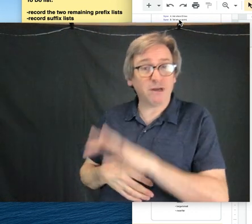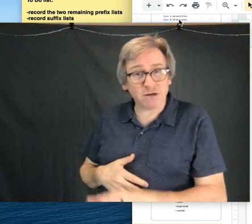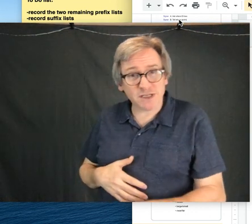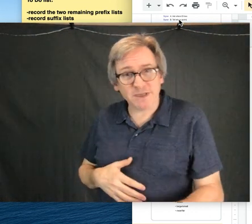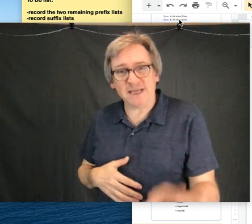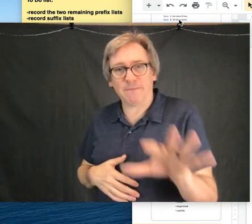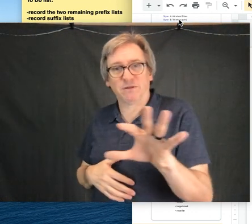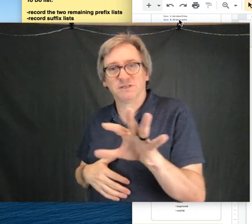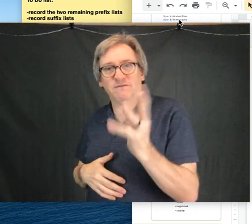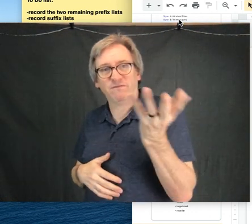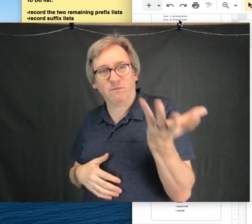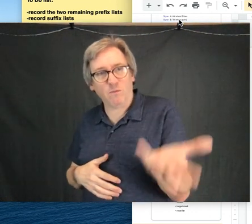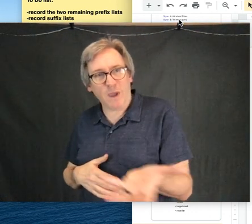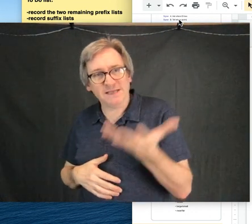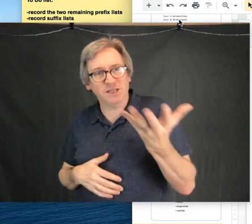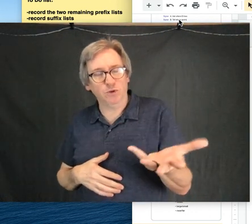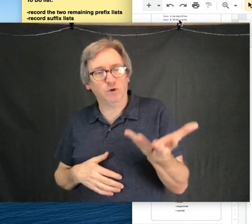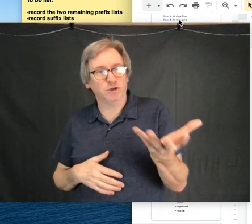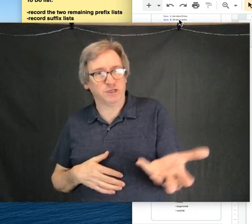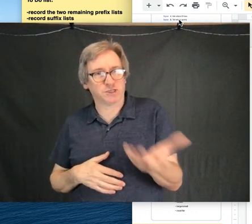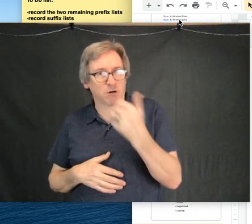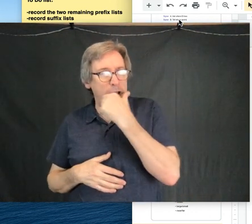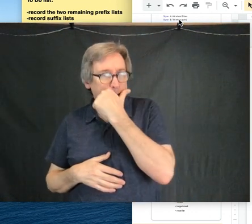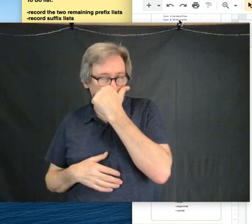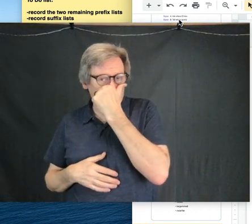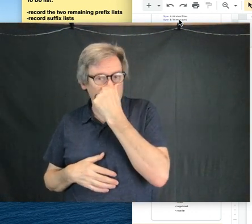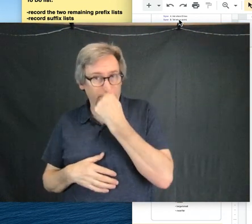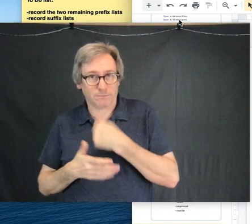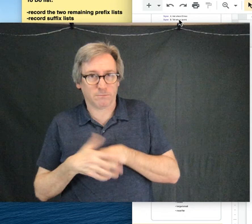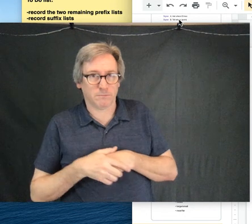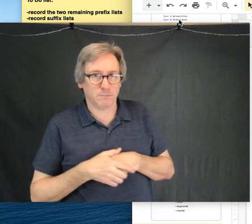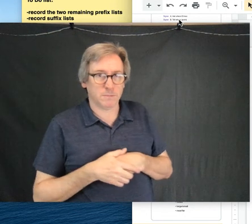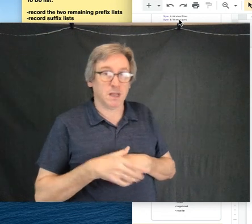So here are some examples of ways that you could describe